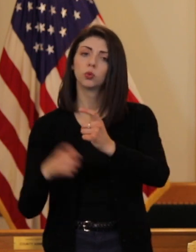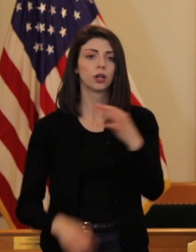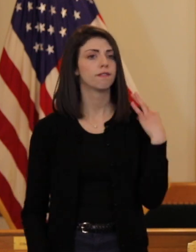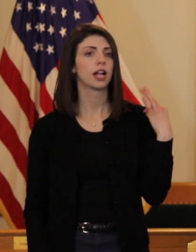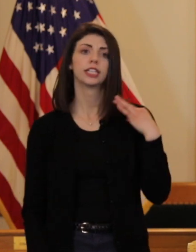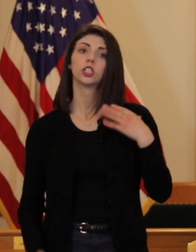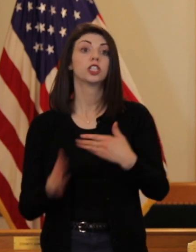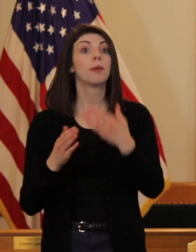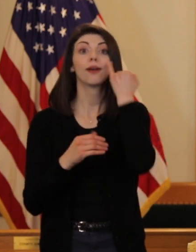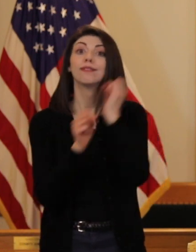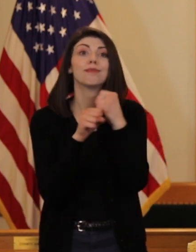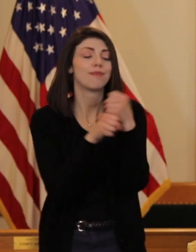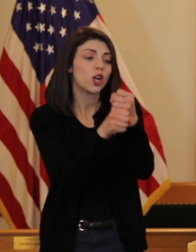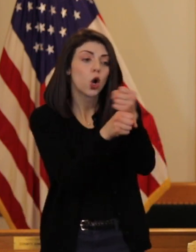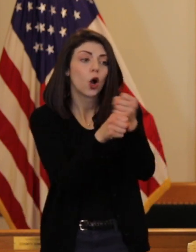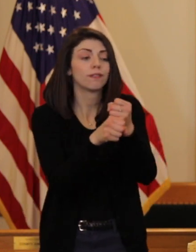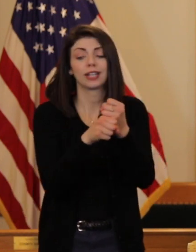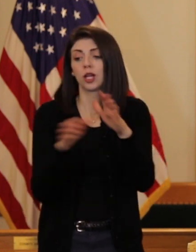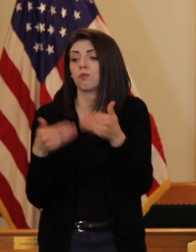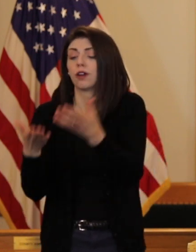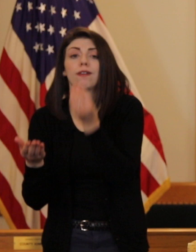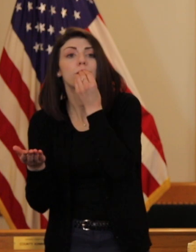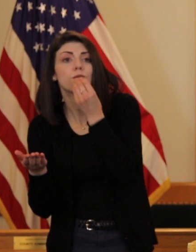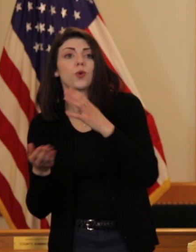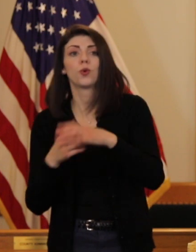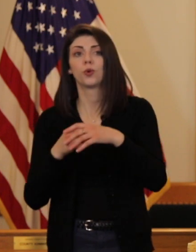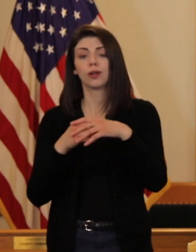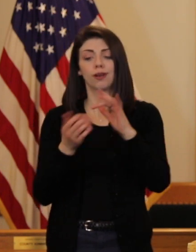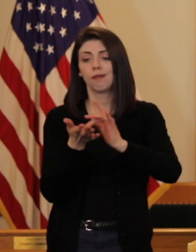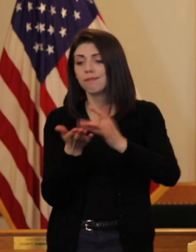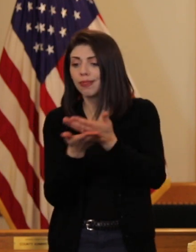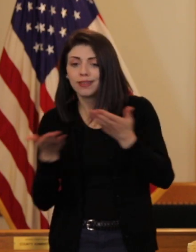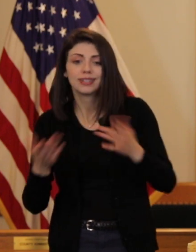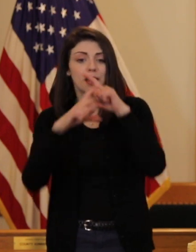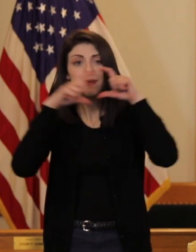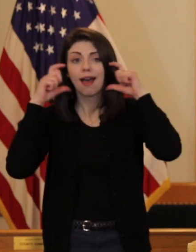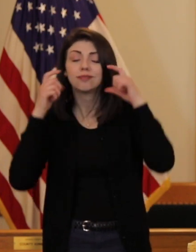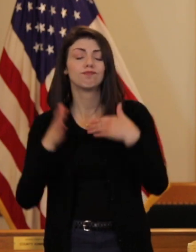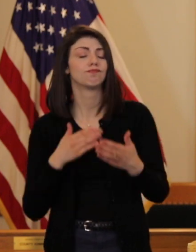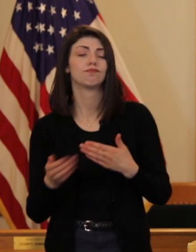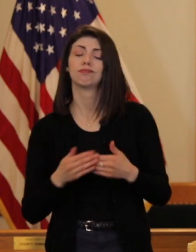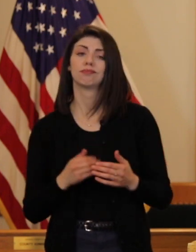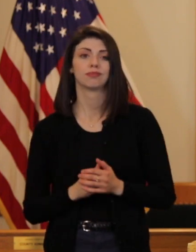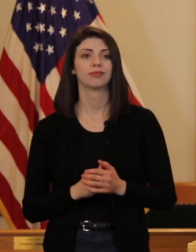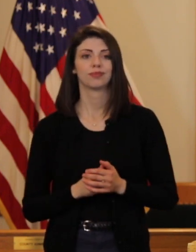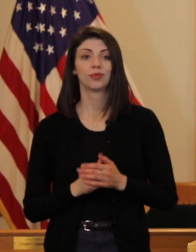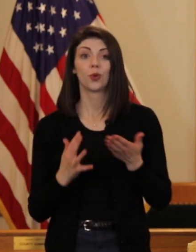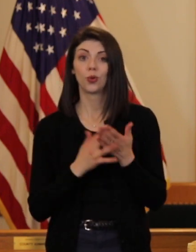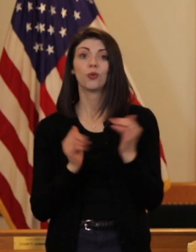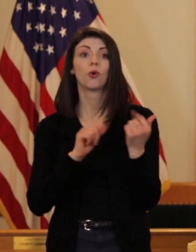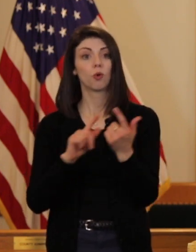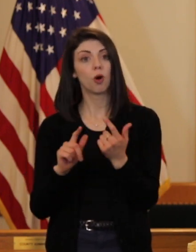whether it's coffee, whether it's food supplies, medical equipment, or masks. Through all of this, most of our residents